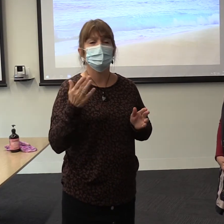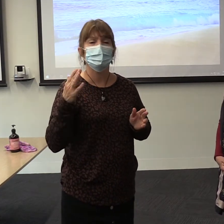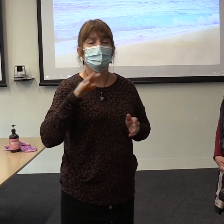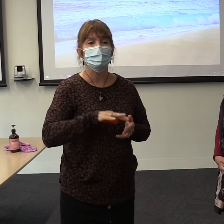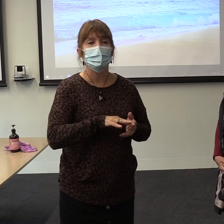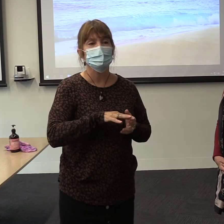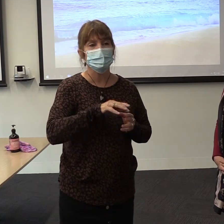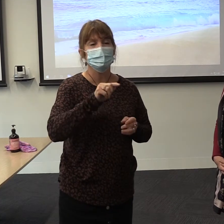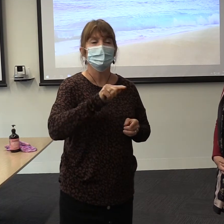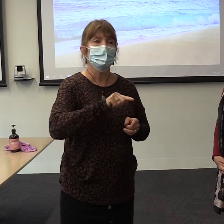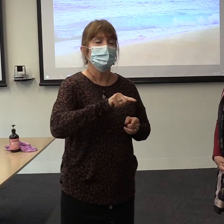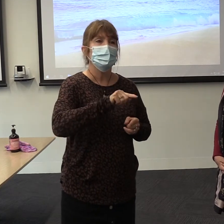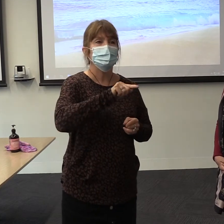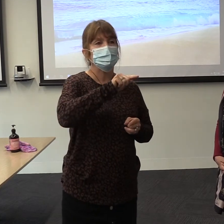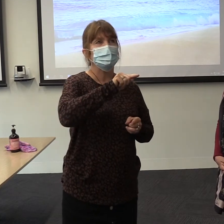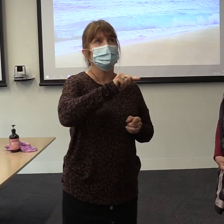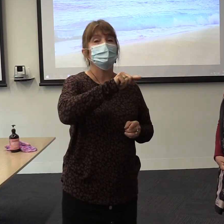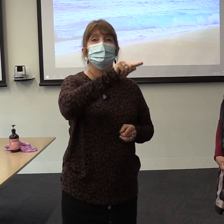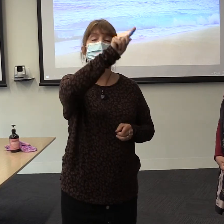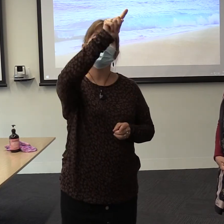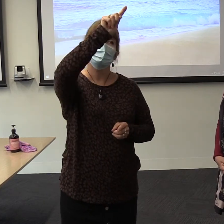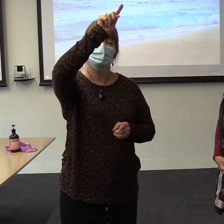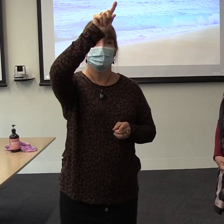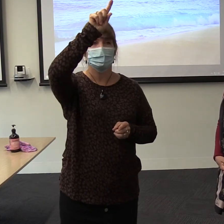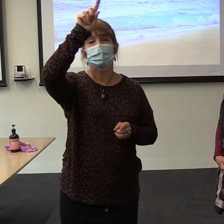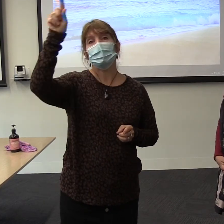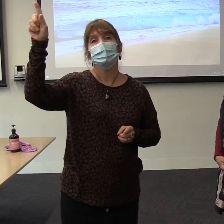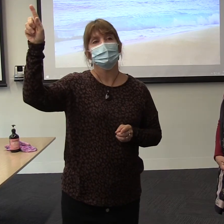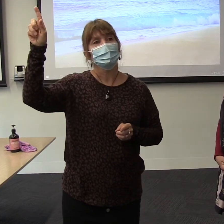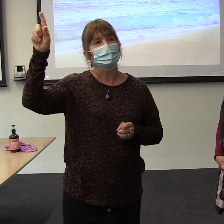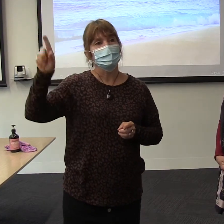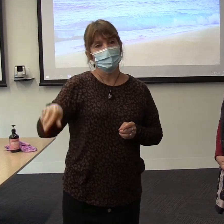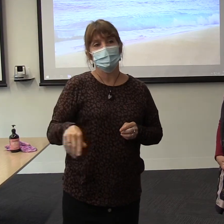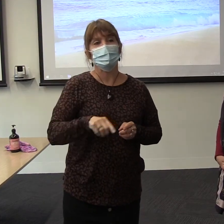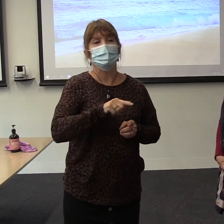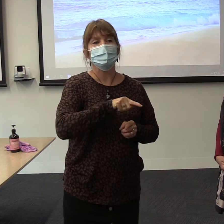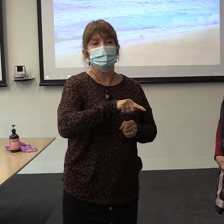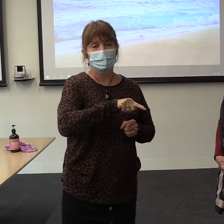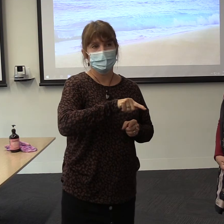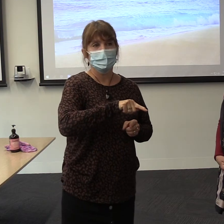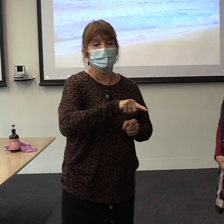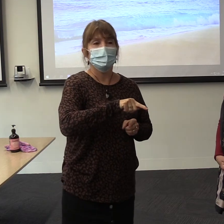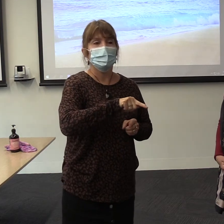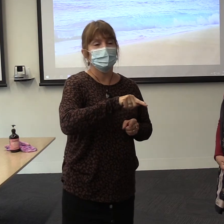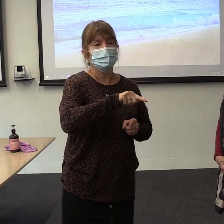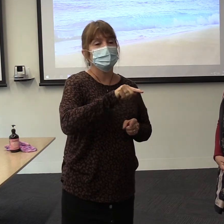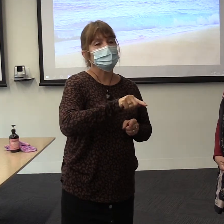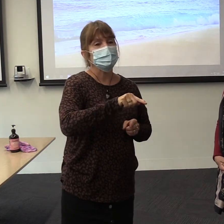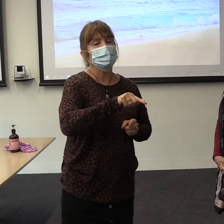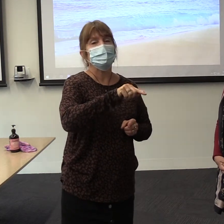are imagining that you're kind of drawing a square with your breathing. So this time it will